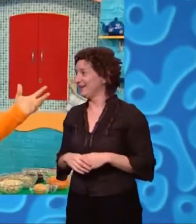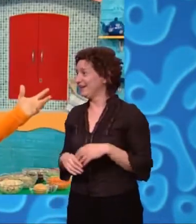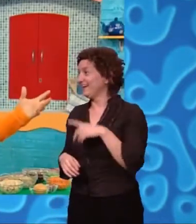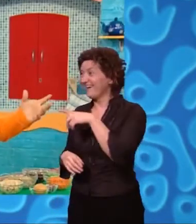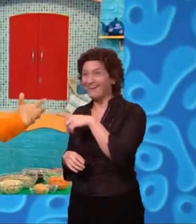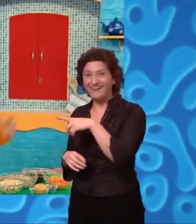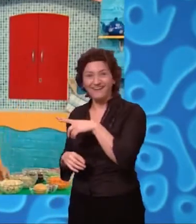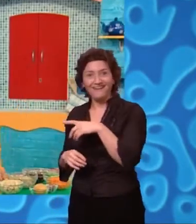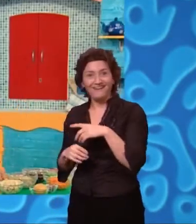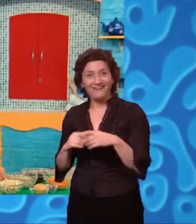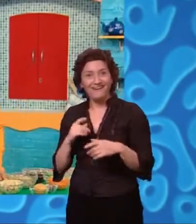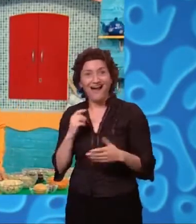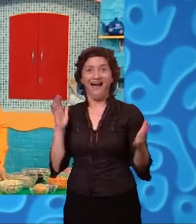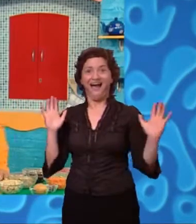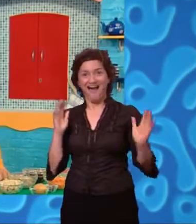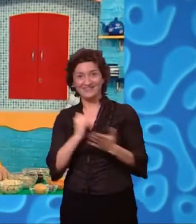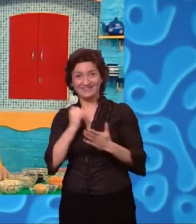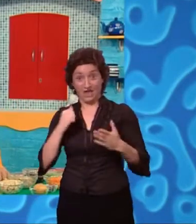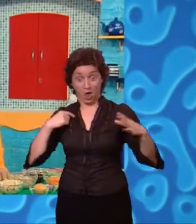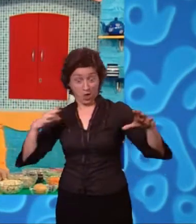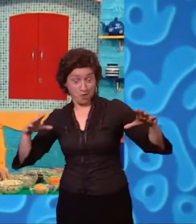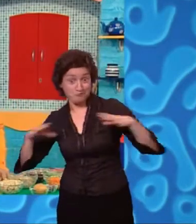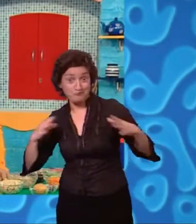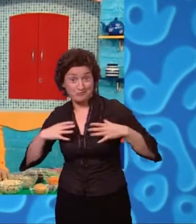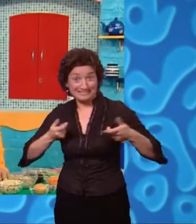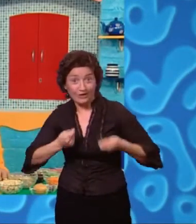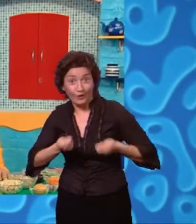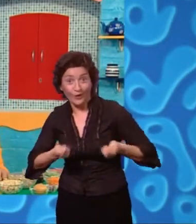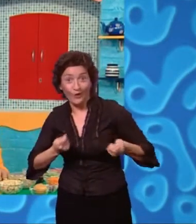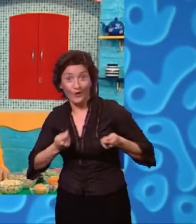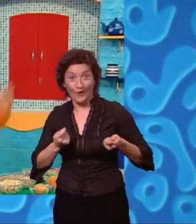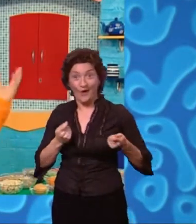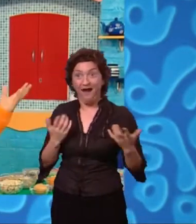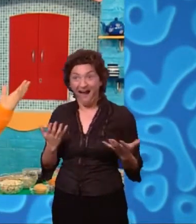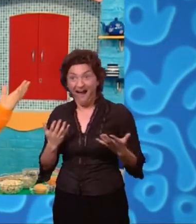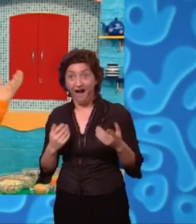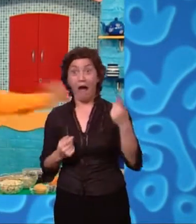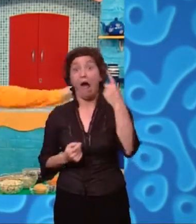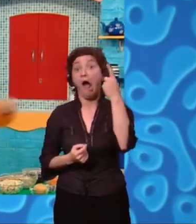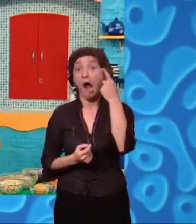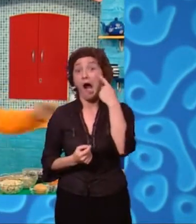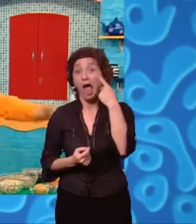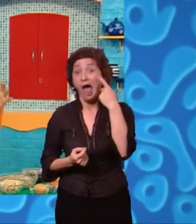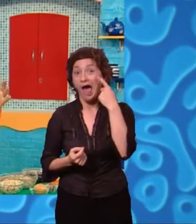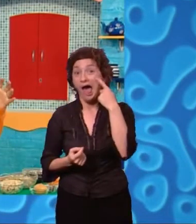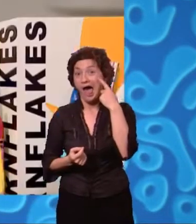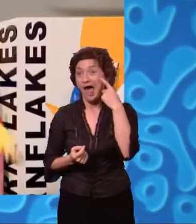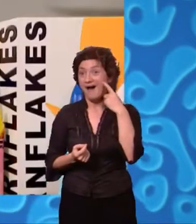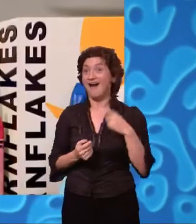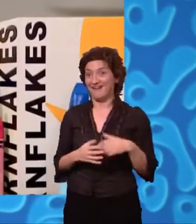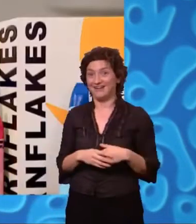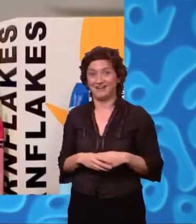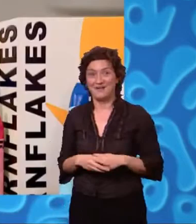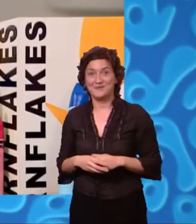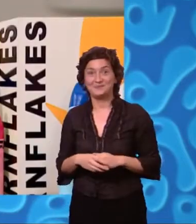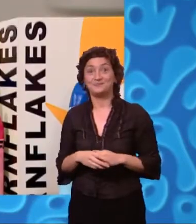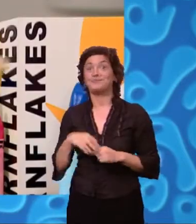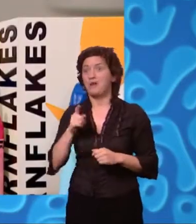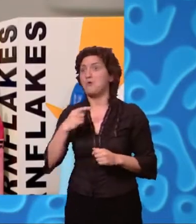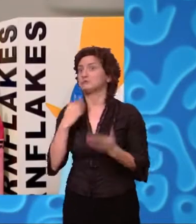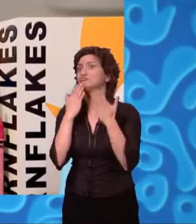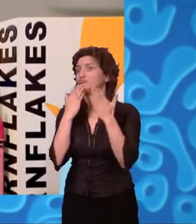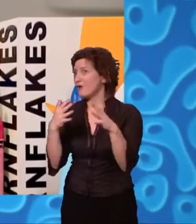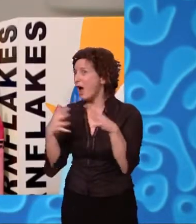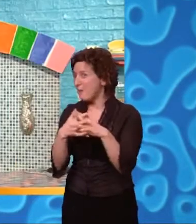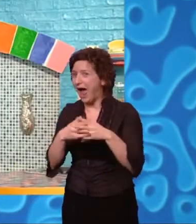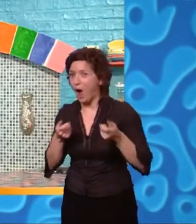Whoa! Hey, well done, Small. Now let's get cooking. We're all ready, so take a look. And we will show you how